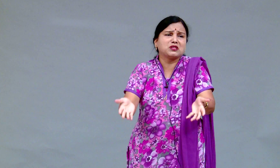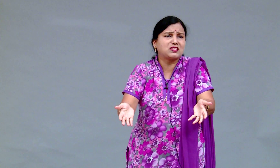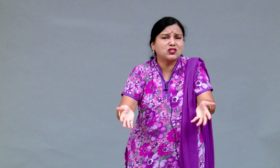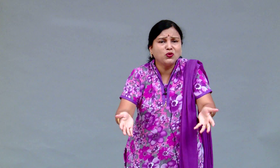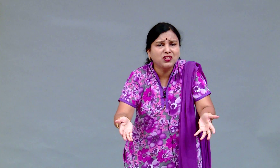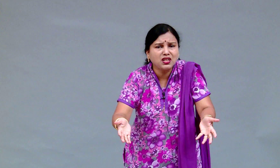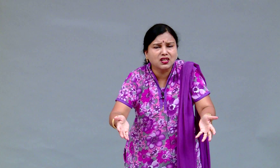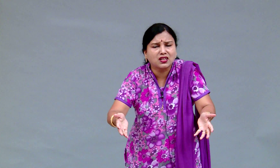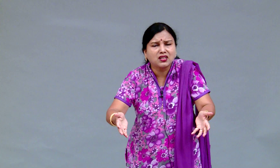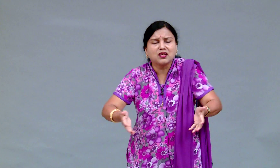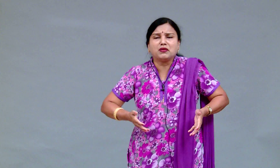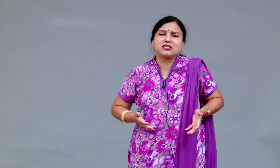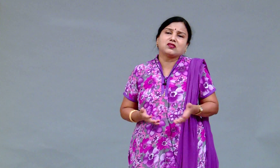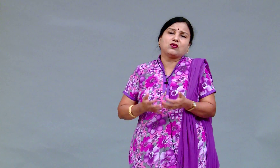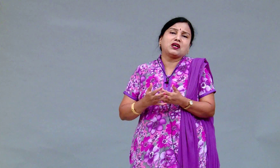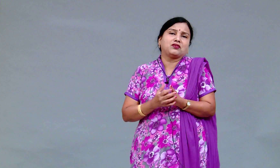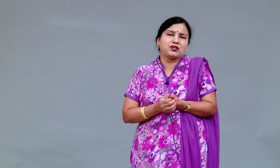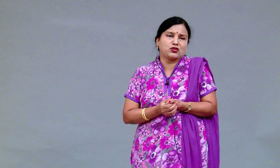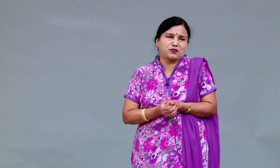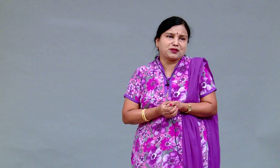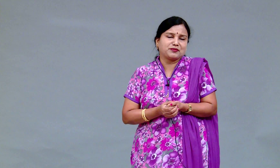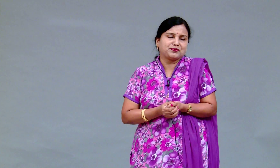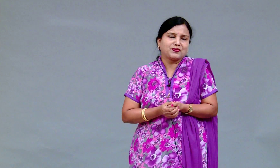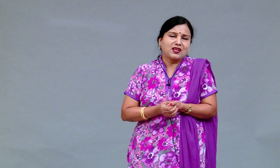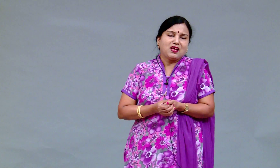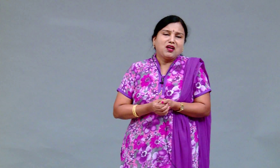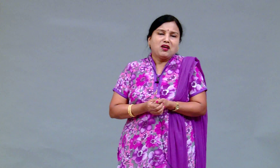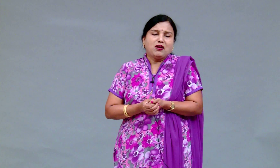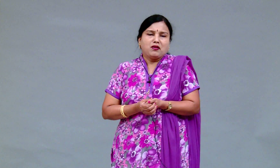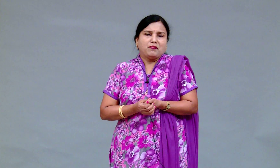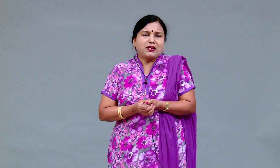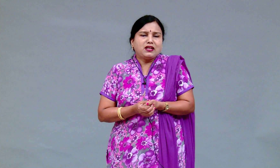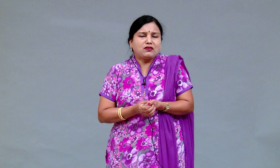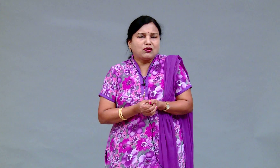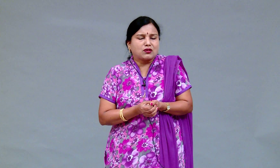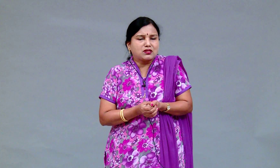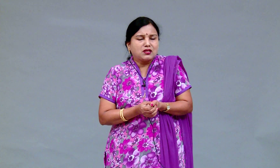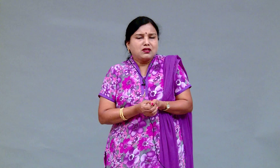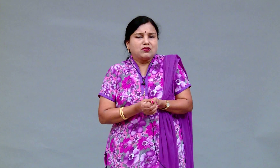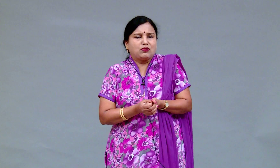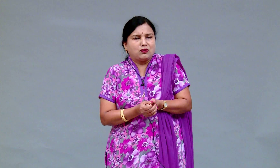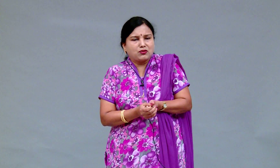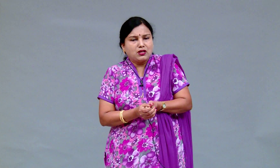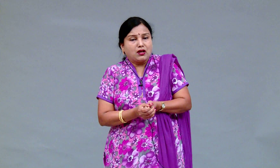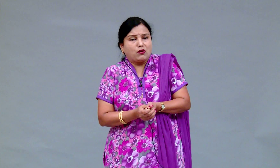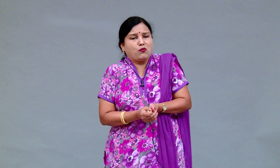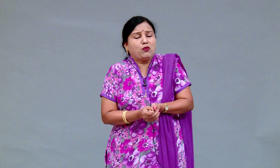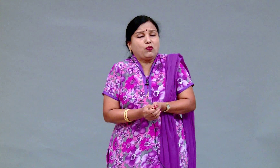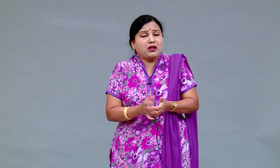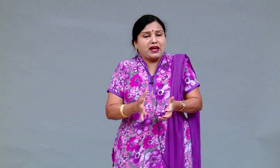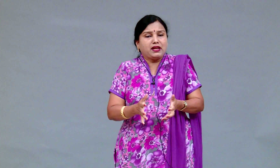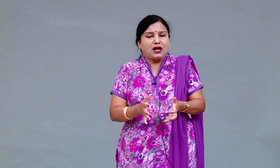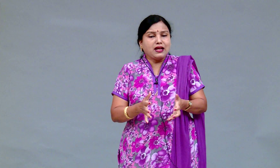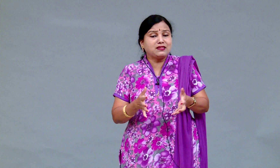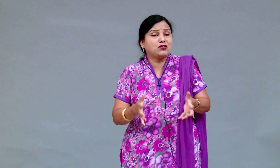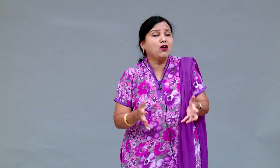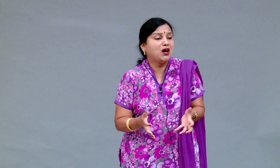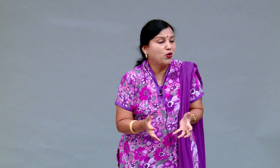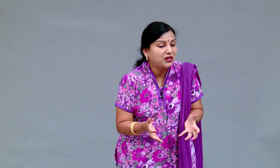so near, but so unreachable. Monkey thought, okay, I saw how he